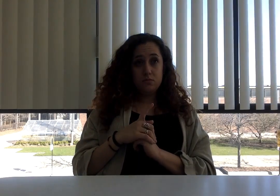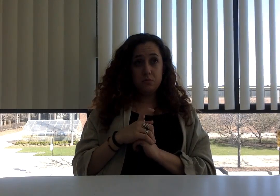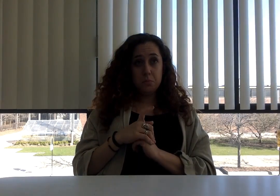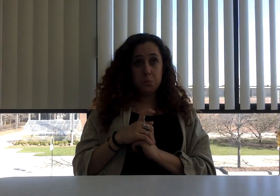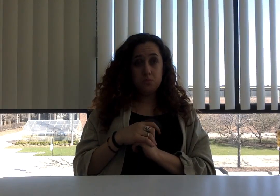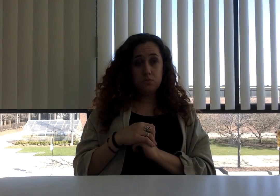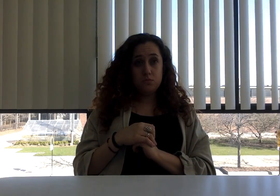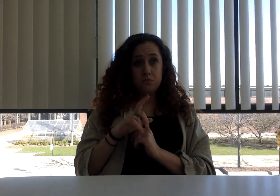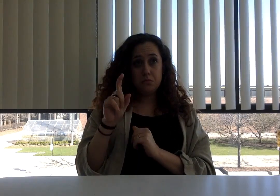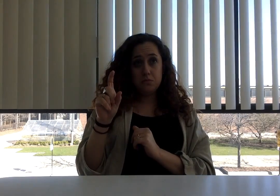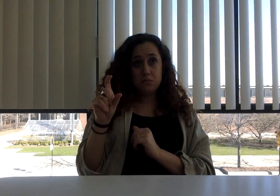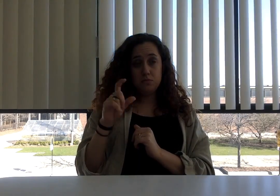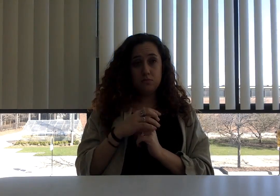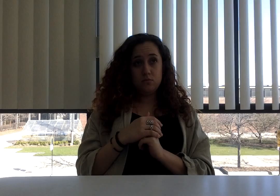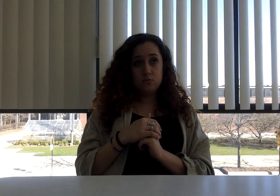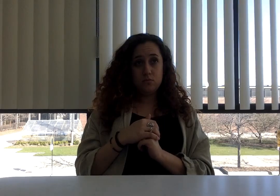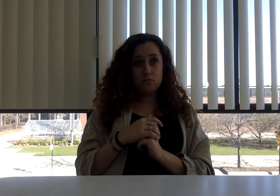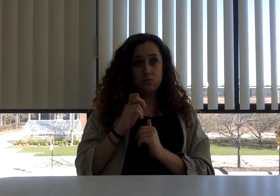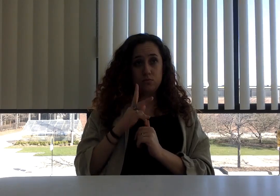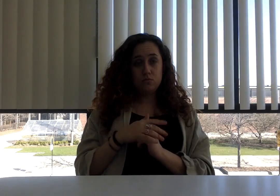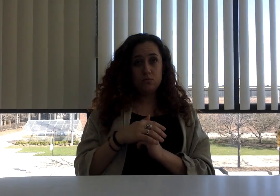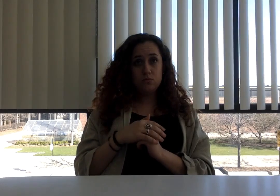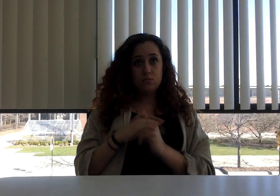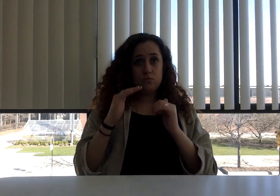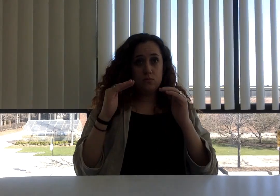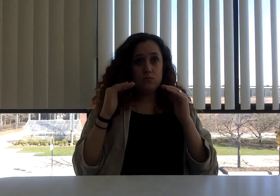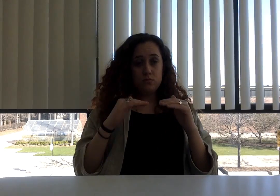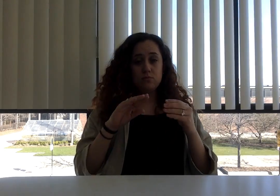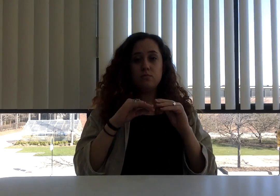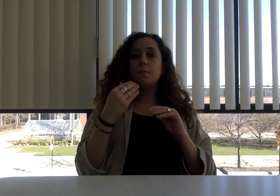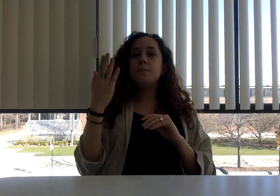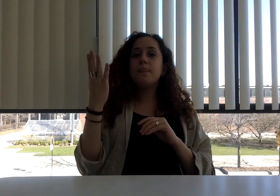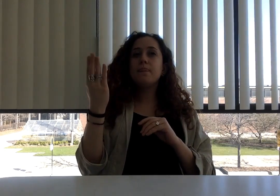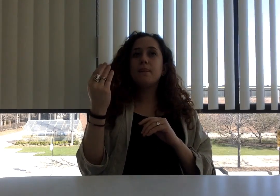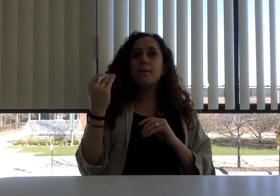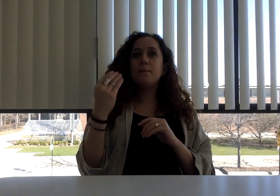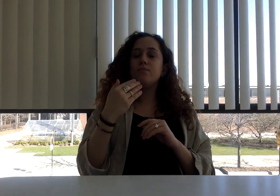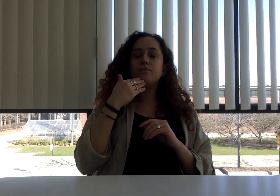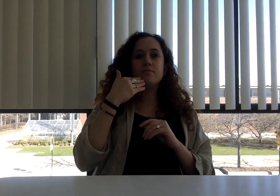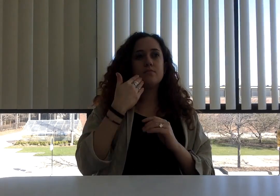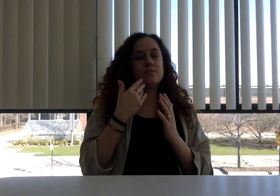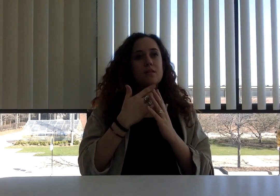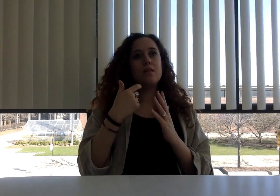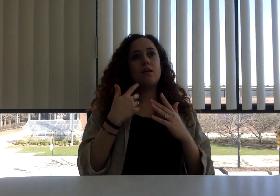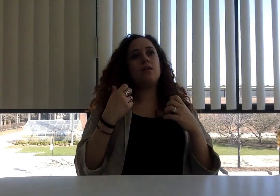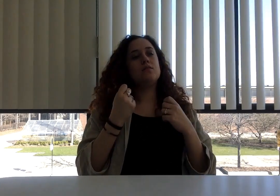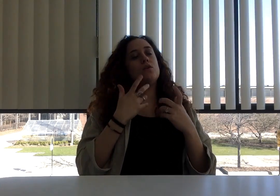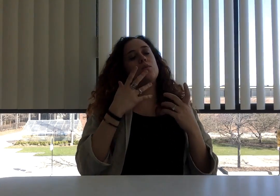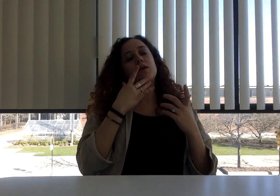All right. Number 14, good thing I had so many colors at my disposal.